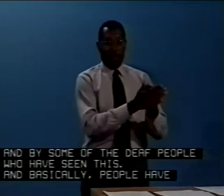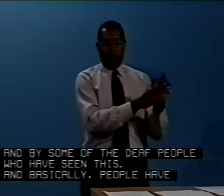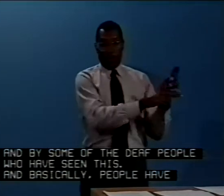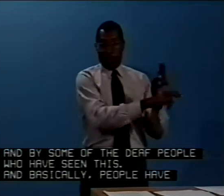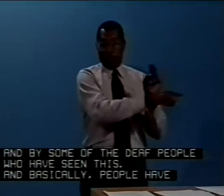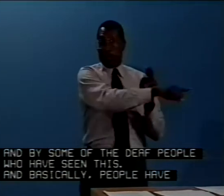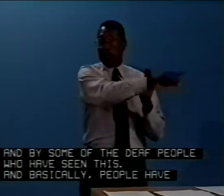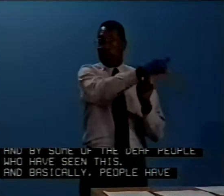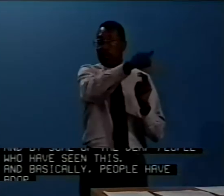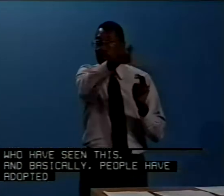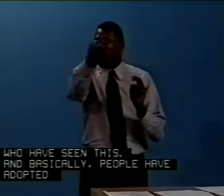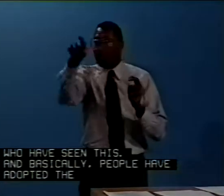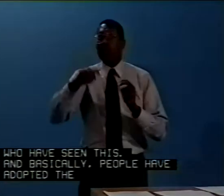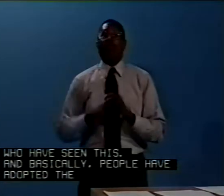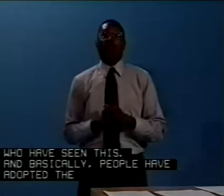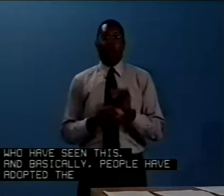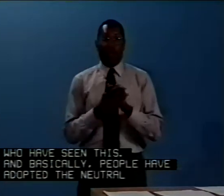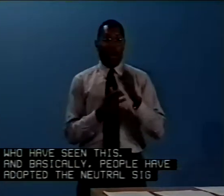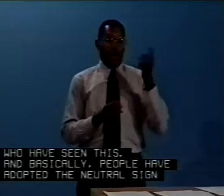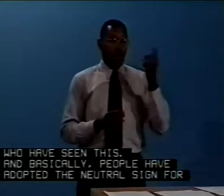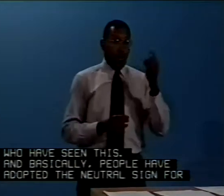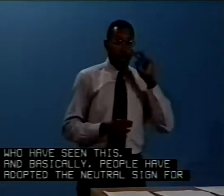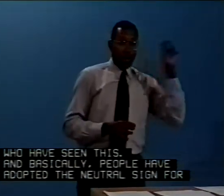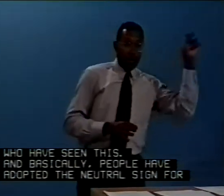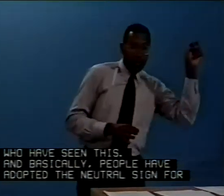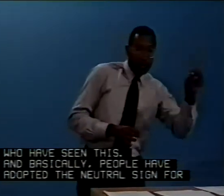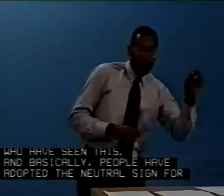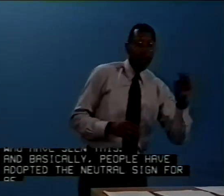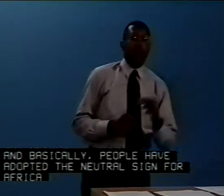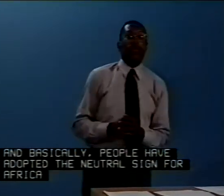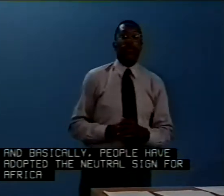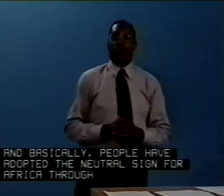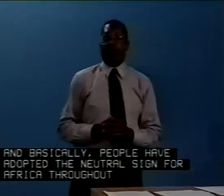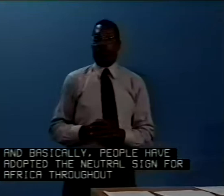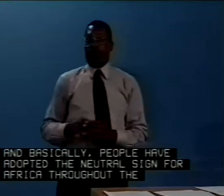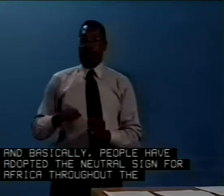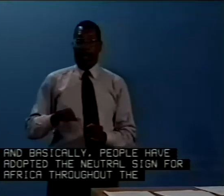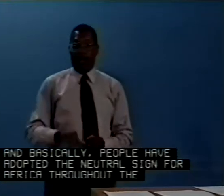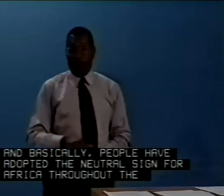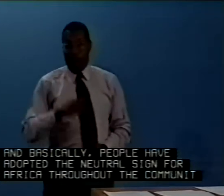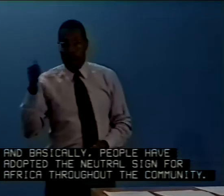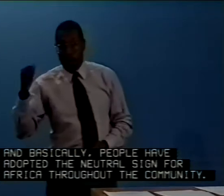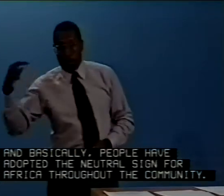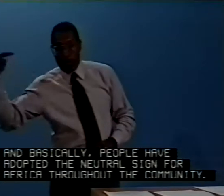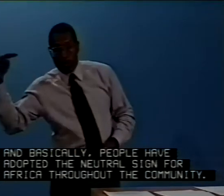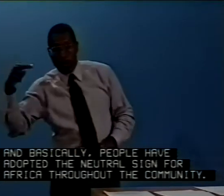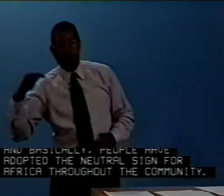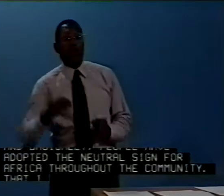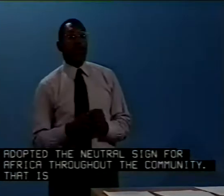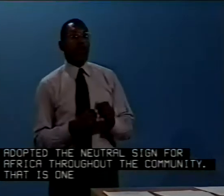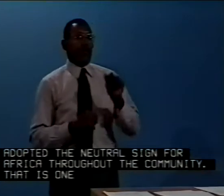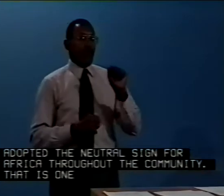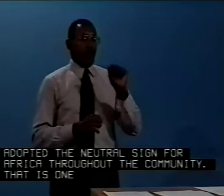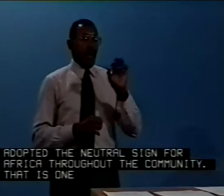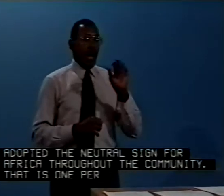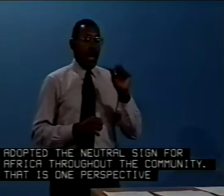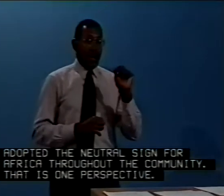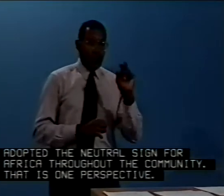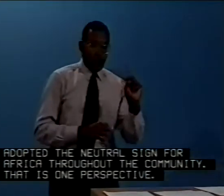for Africa throughout the community. That's one perspective. there is another perspective